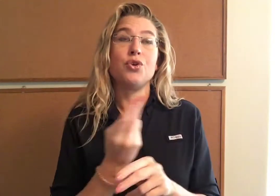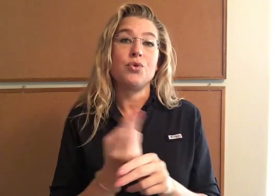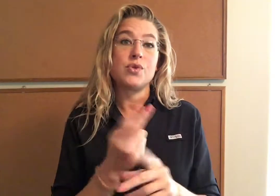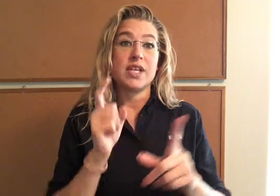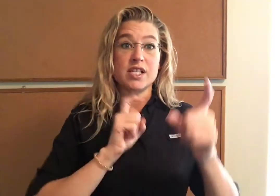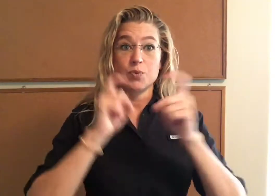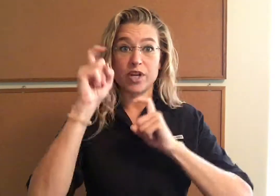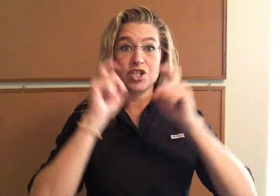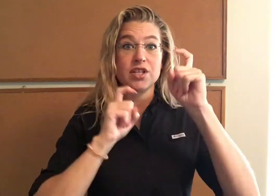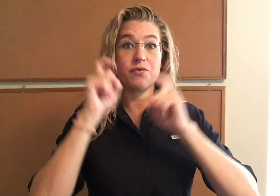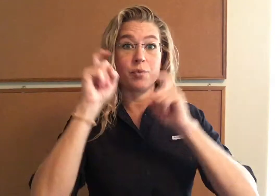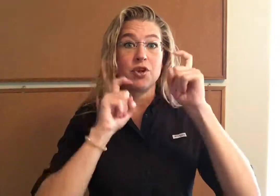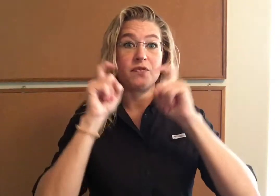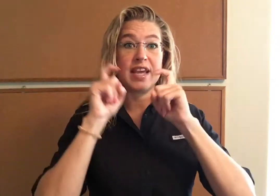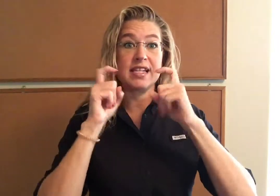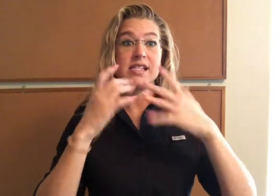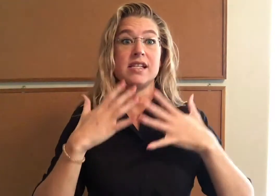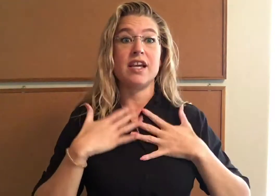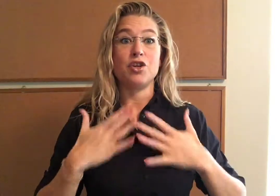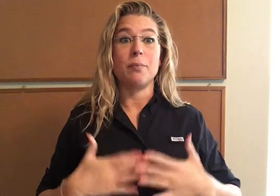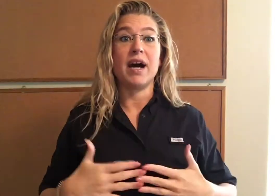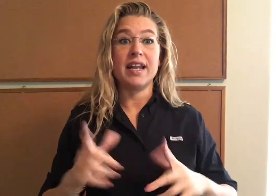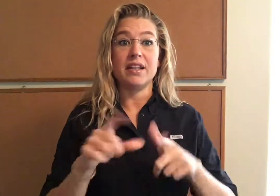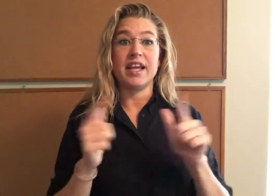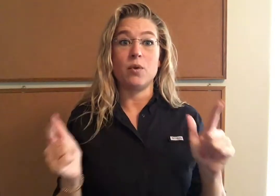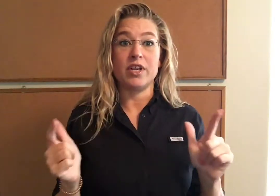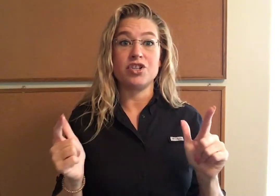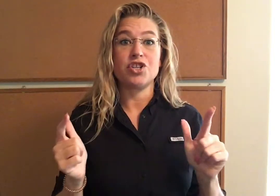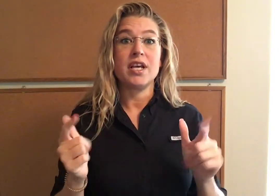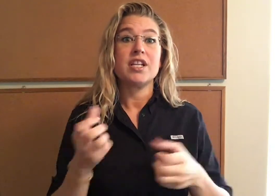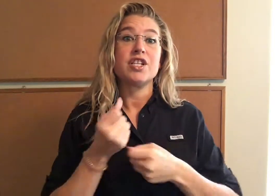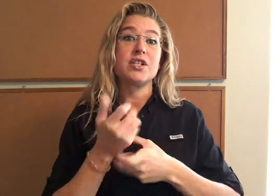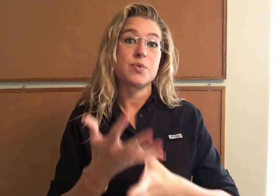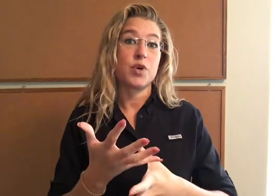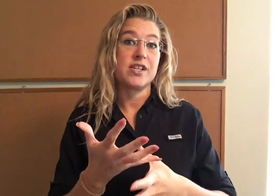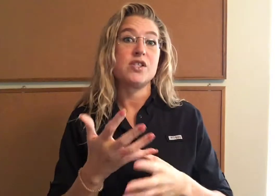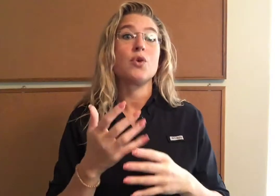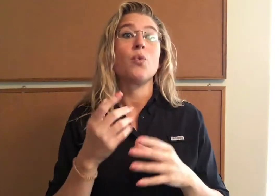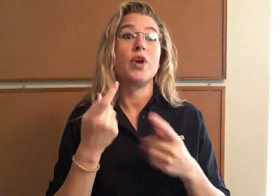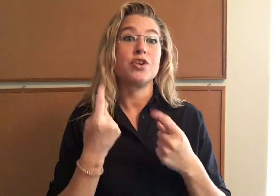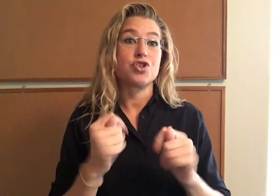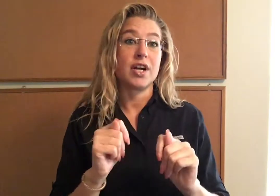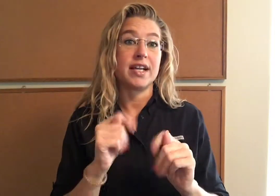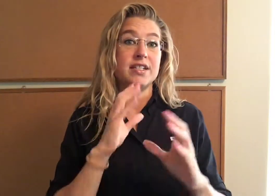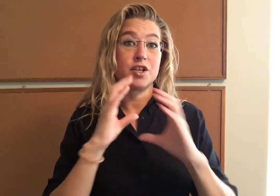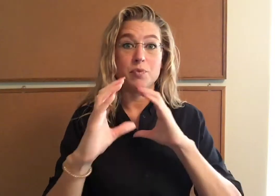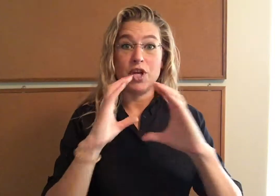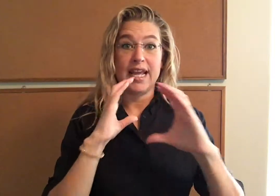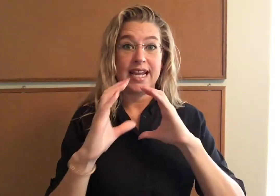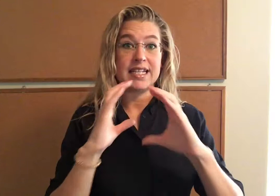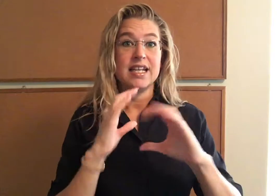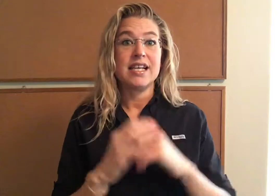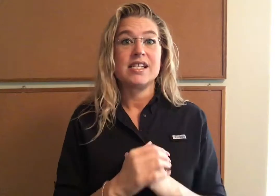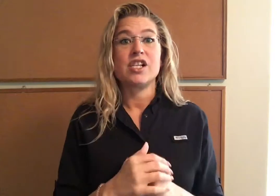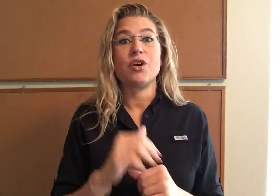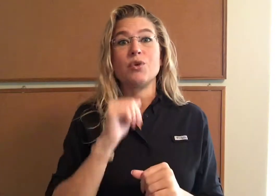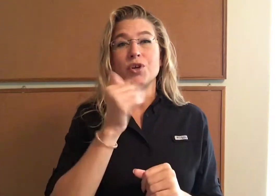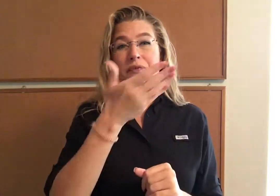use expression from your face and your body language to express what you're trying to communicate. So don't